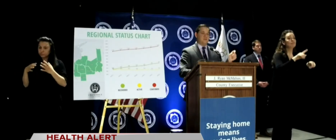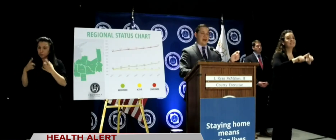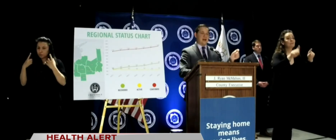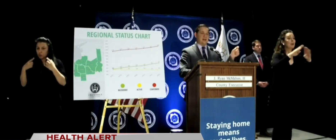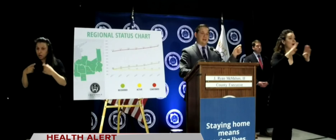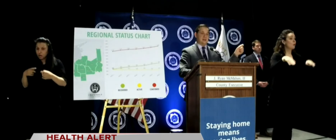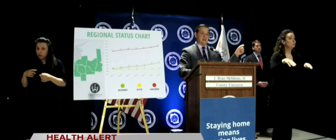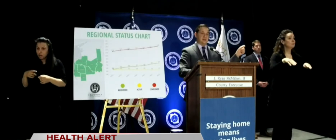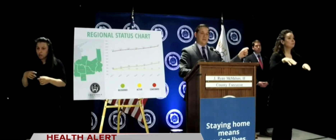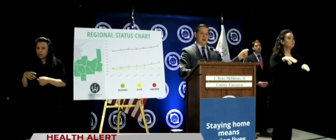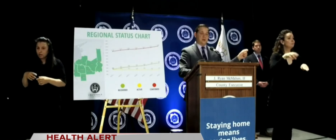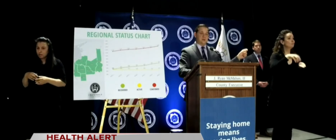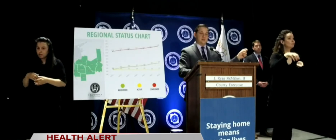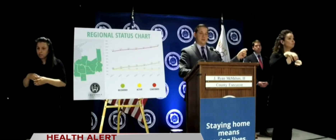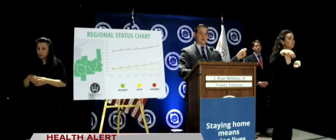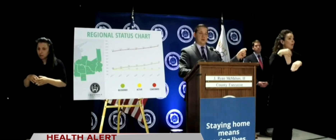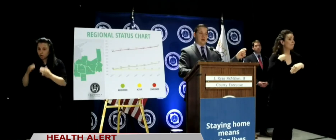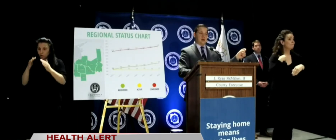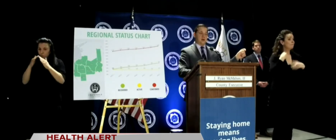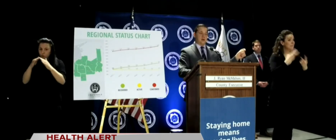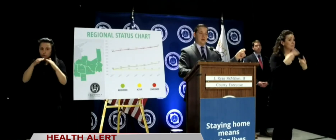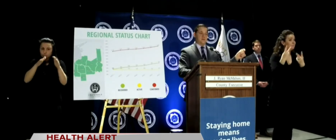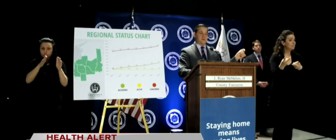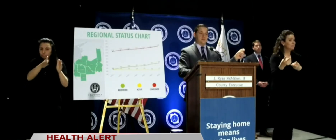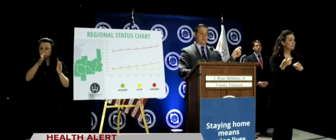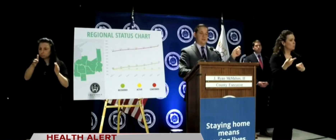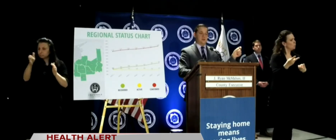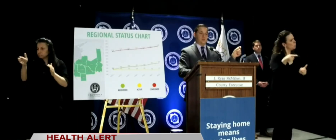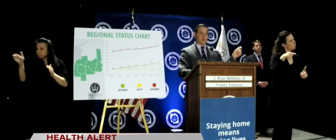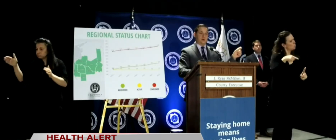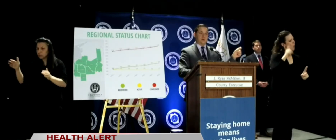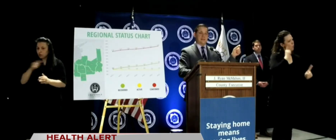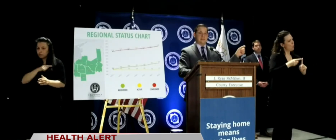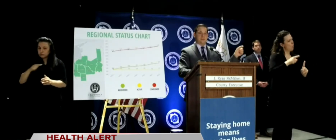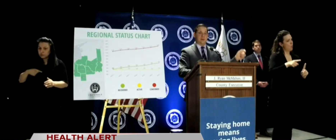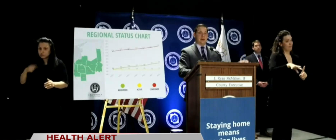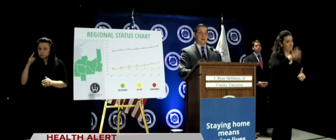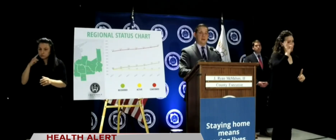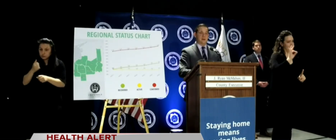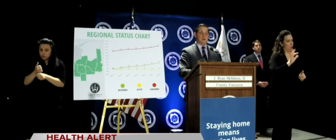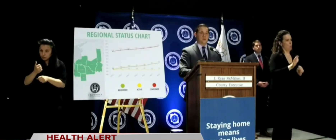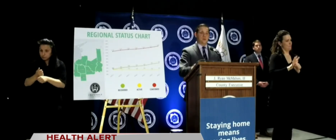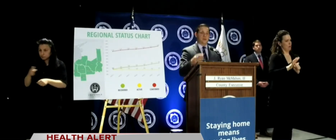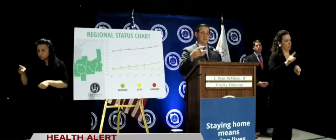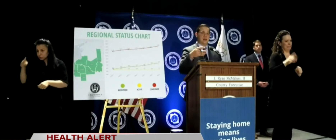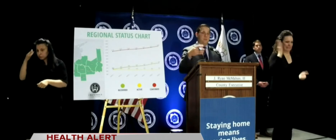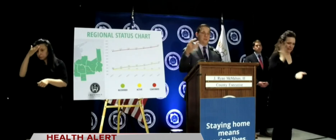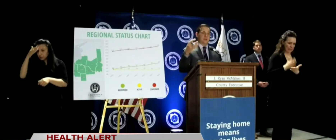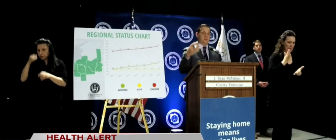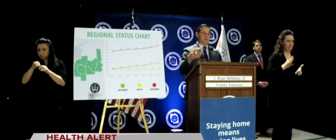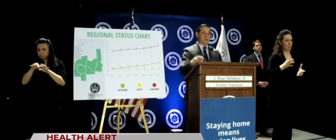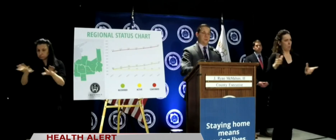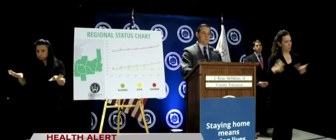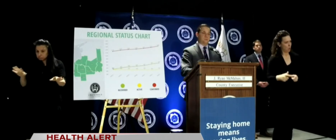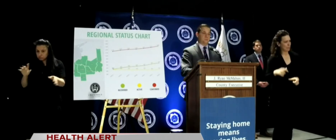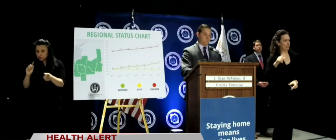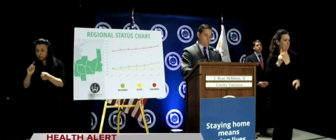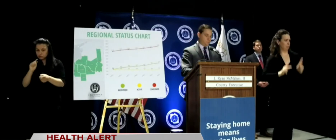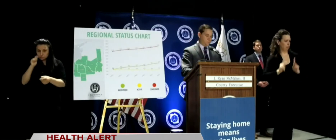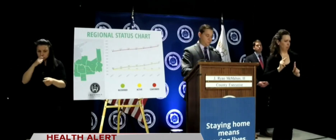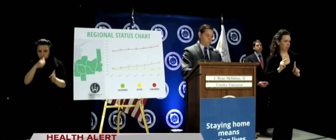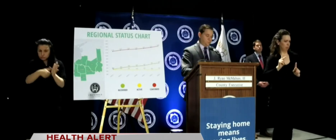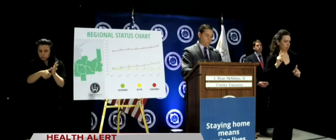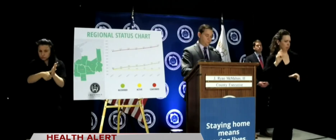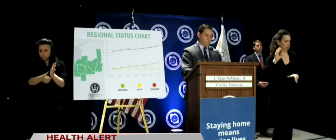can find the virus if it's sitting somewhere asymptomatic, so we can stop potential spread. Are you